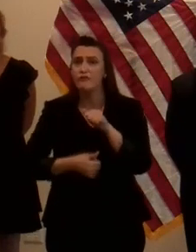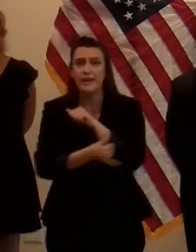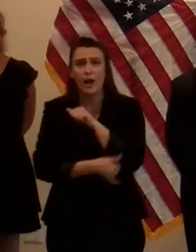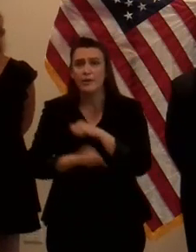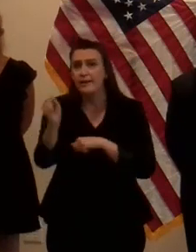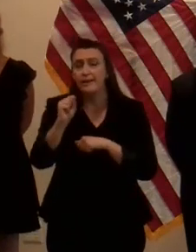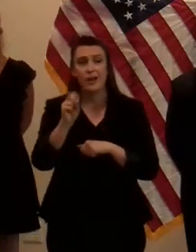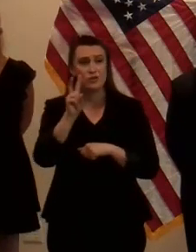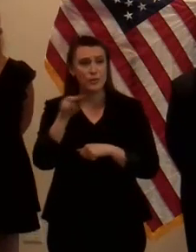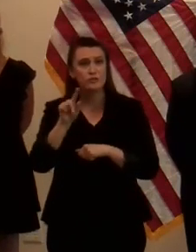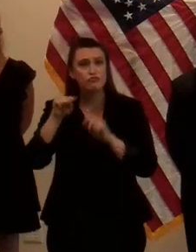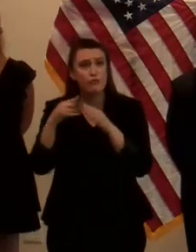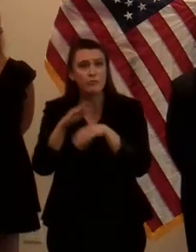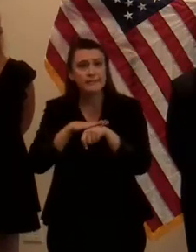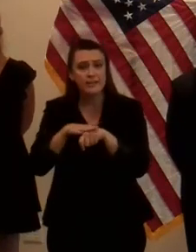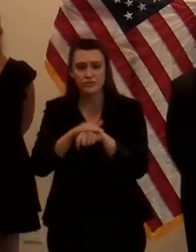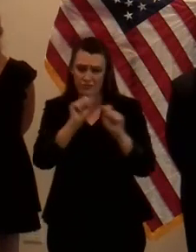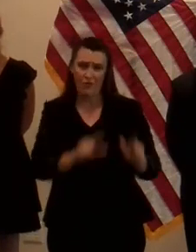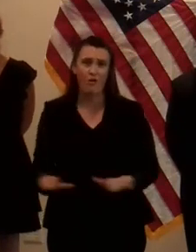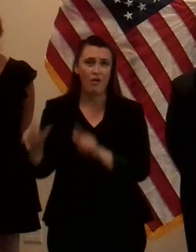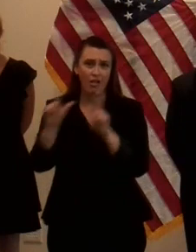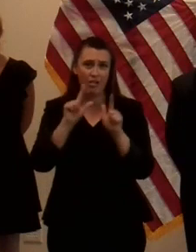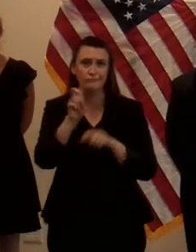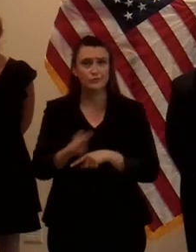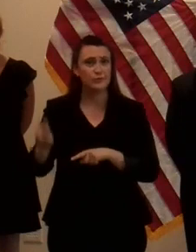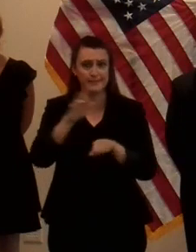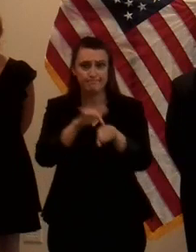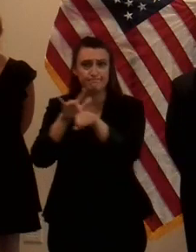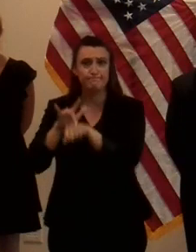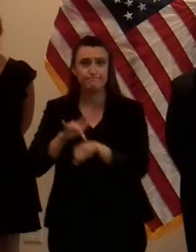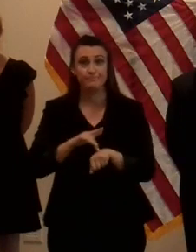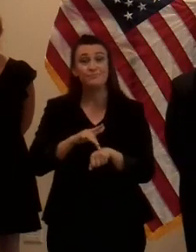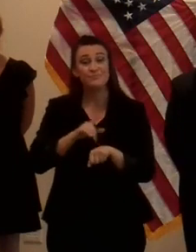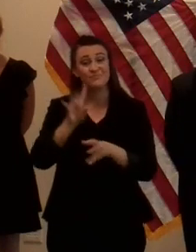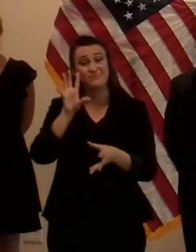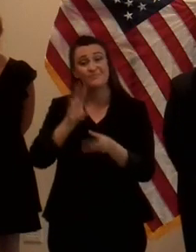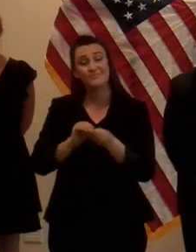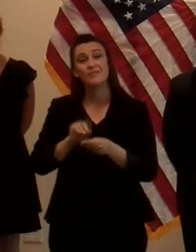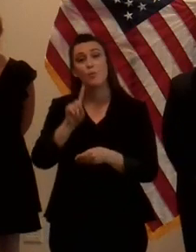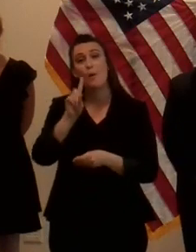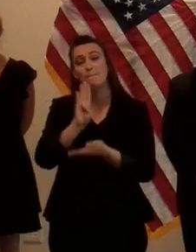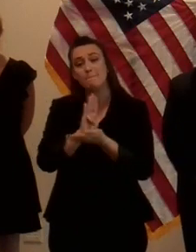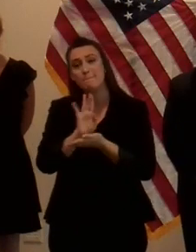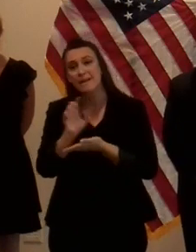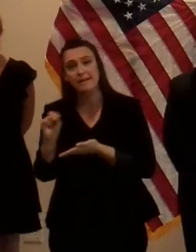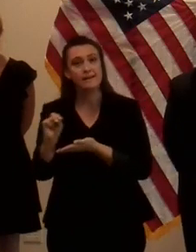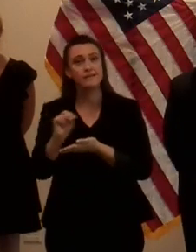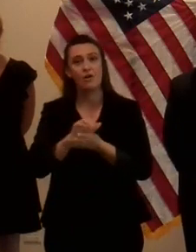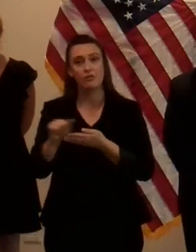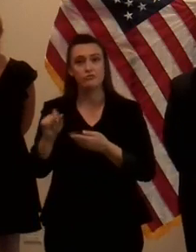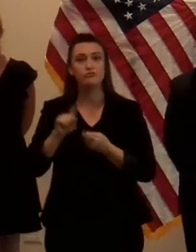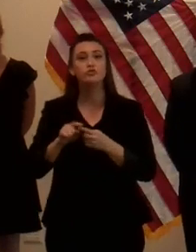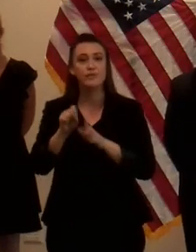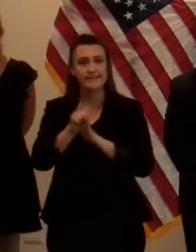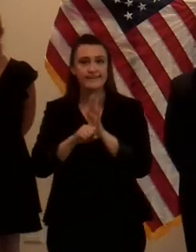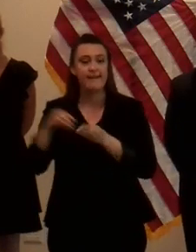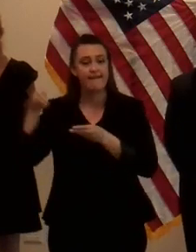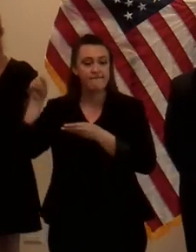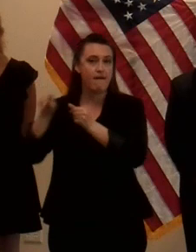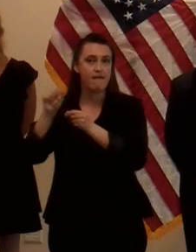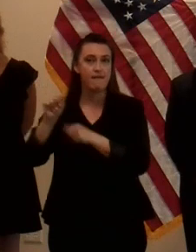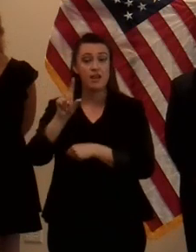and 22 tribal nations. It contributed nearly $1 billion to the state's general fund in 2018, and it is directly